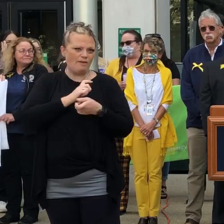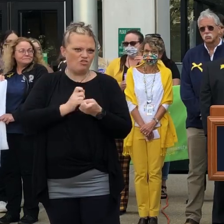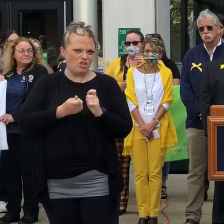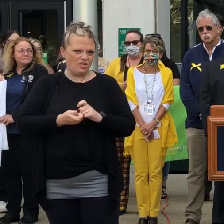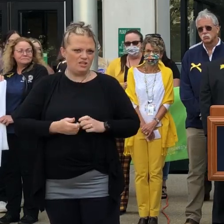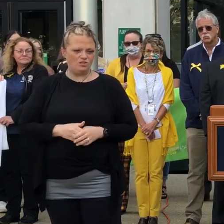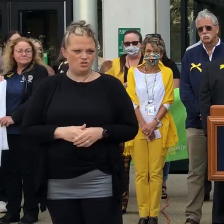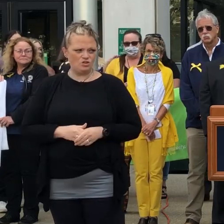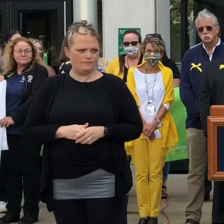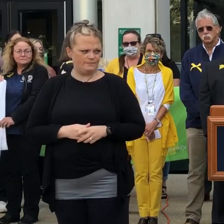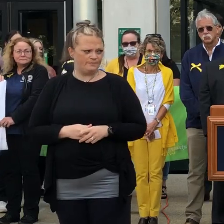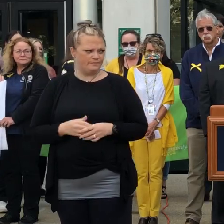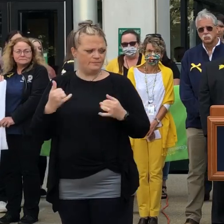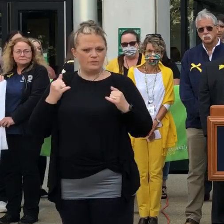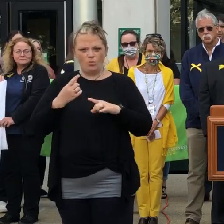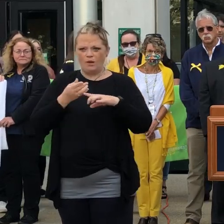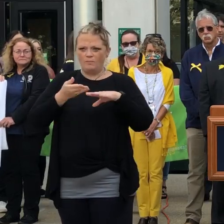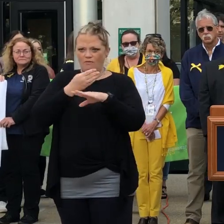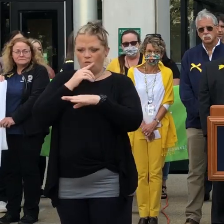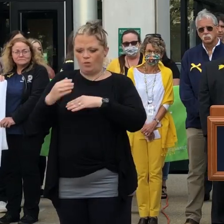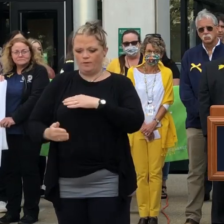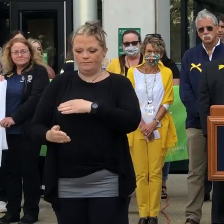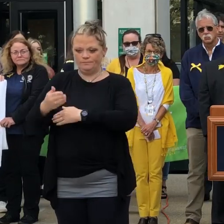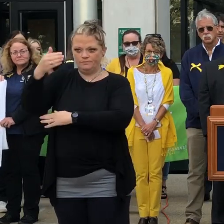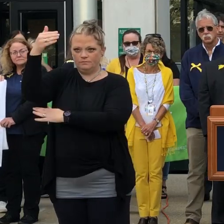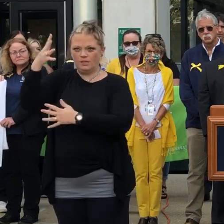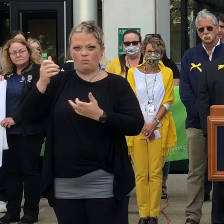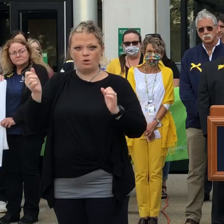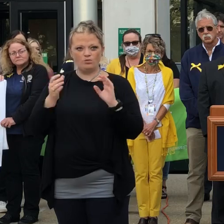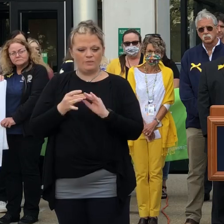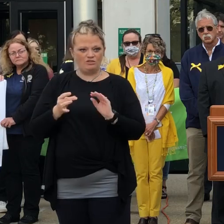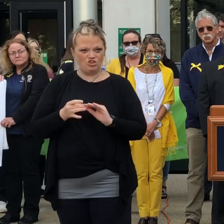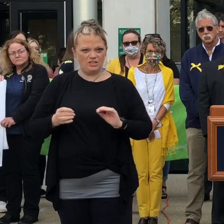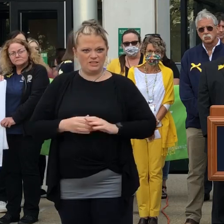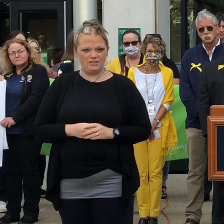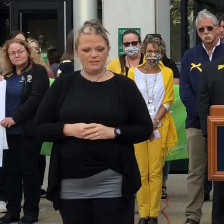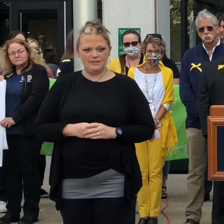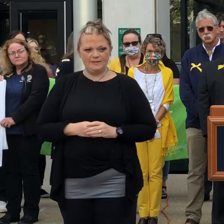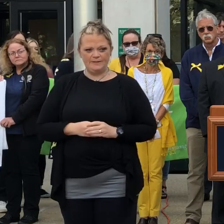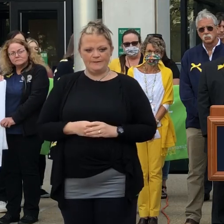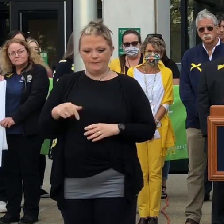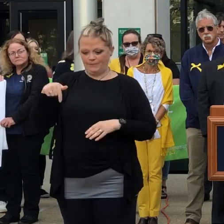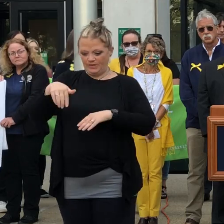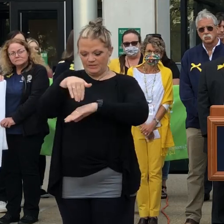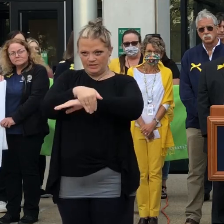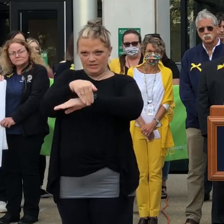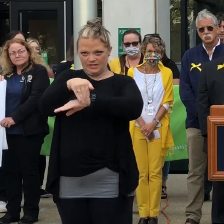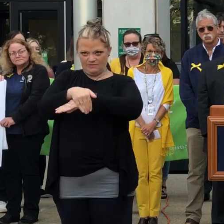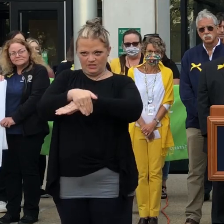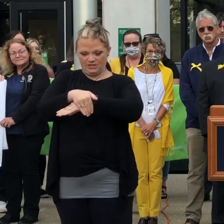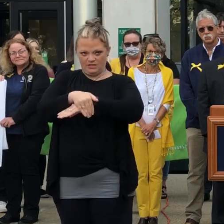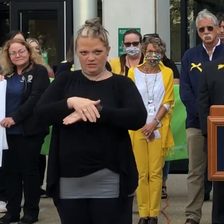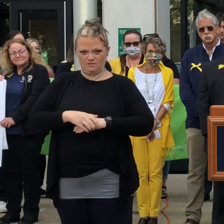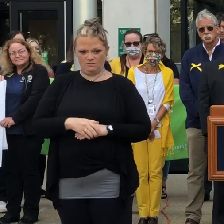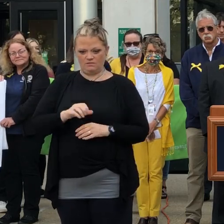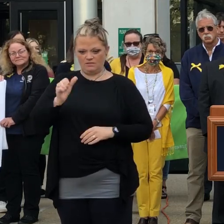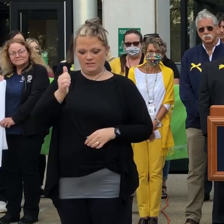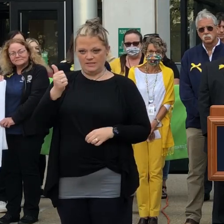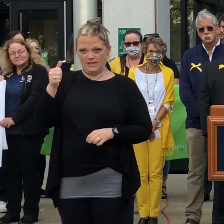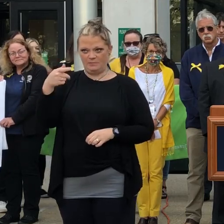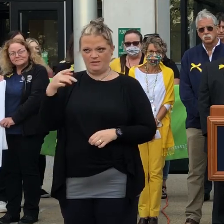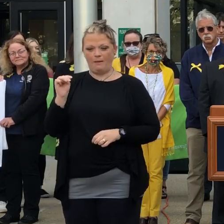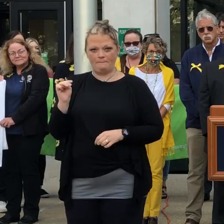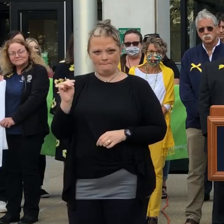And now, just before we raise the flag, I'd like to mention this evening at 10